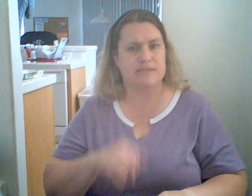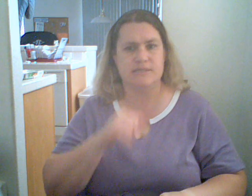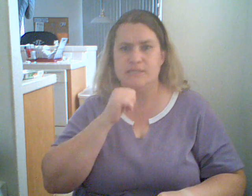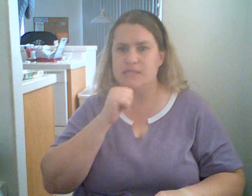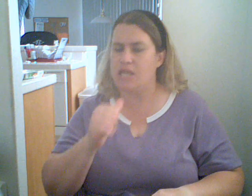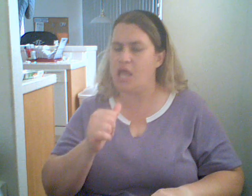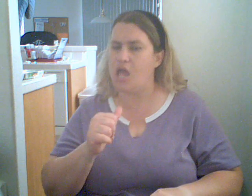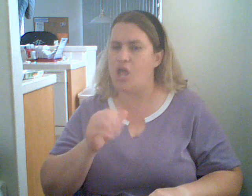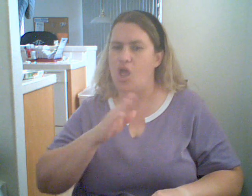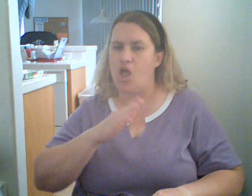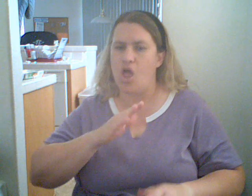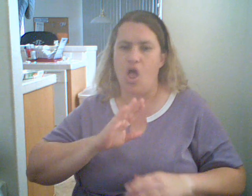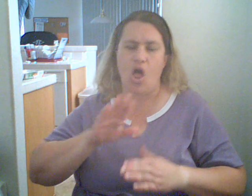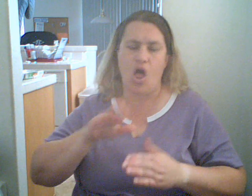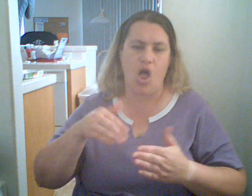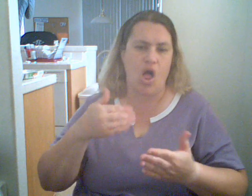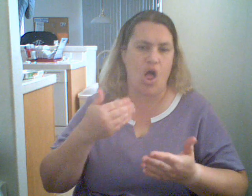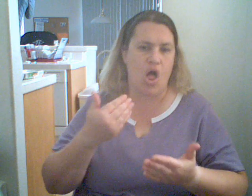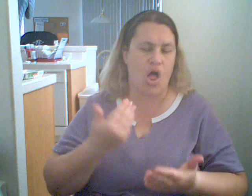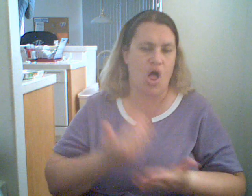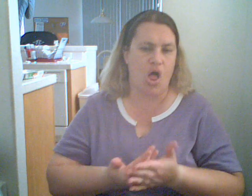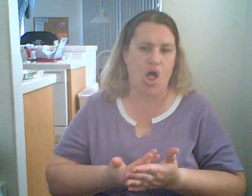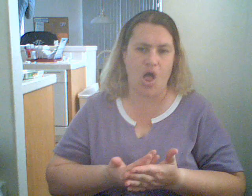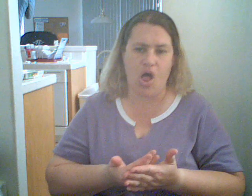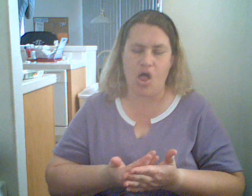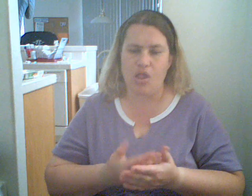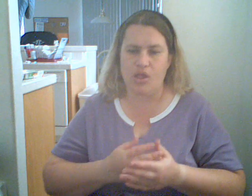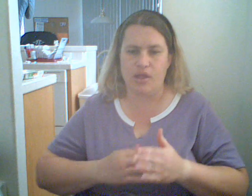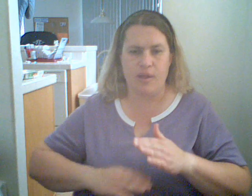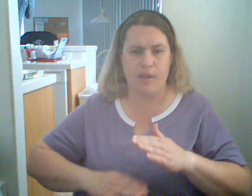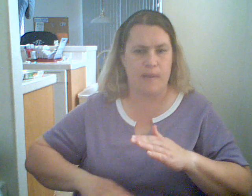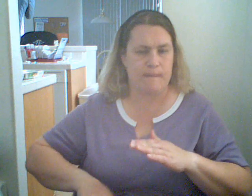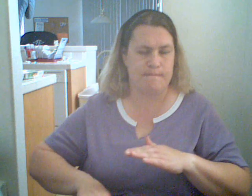conversation with you, because I have told you it is important